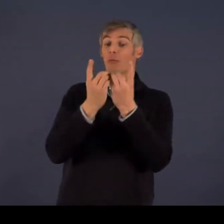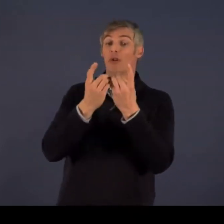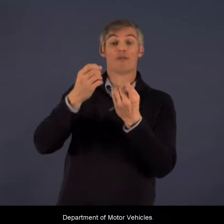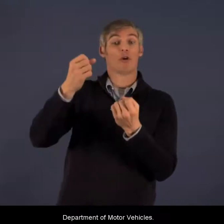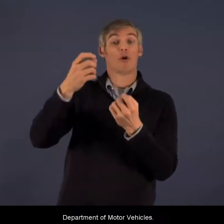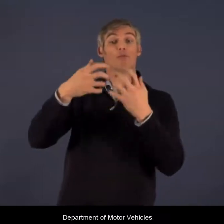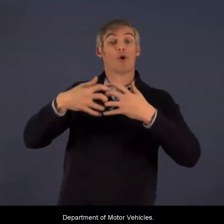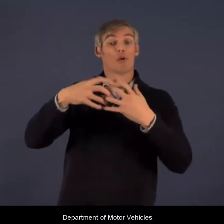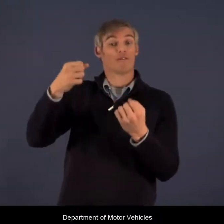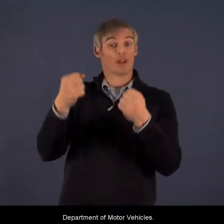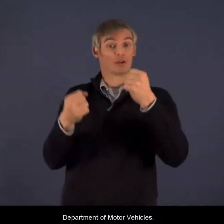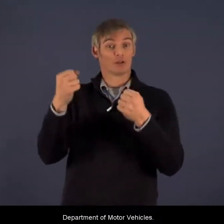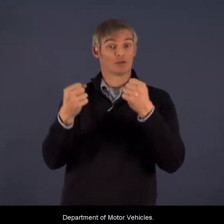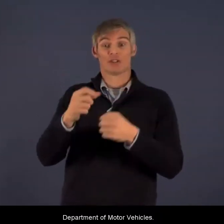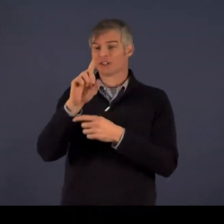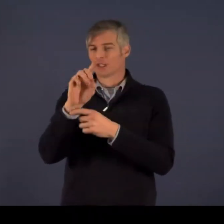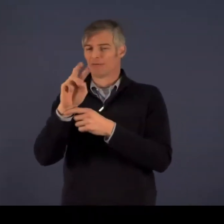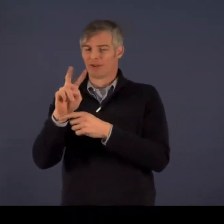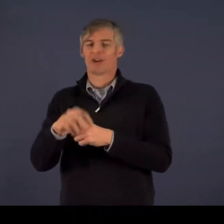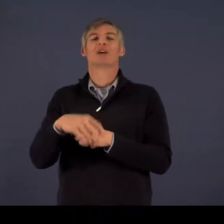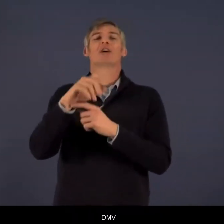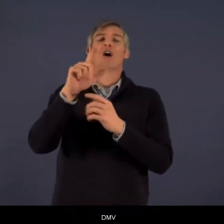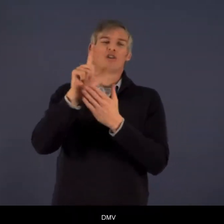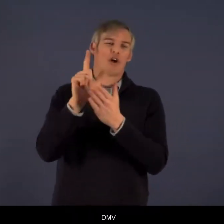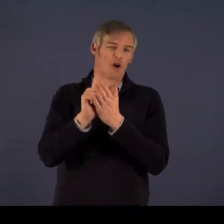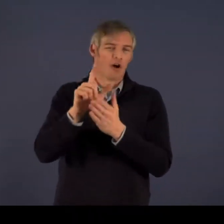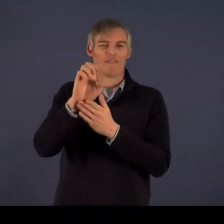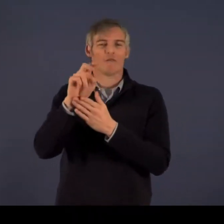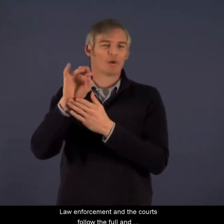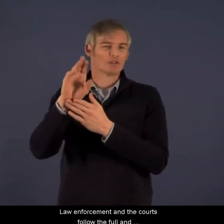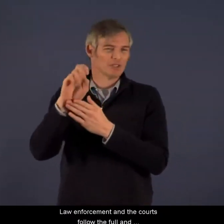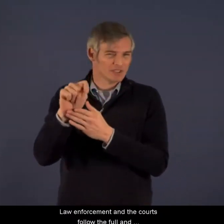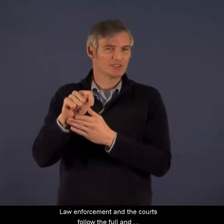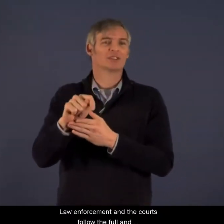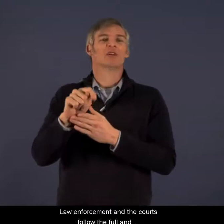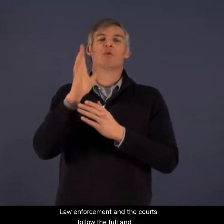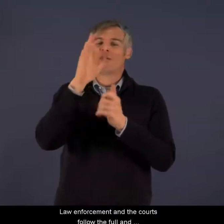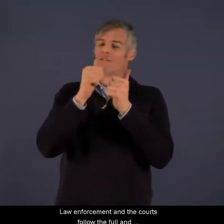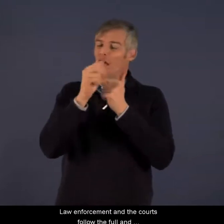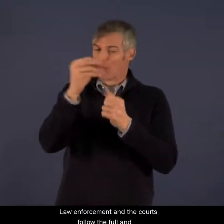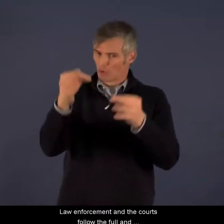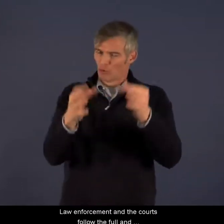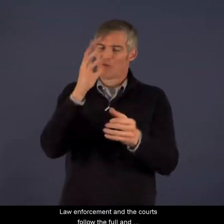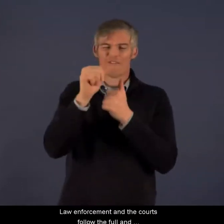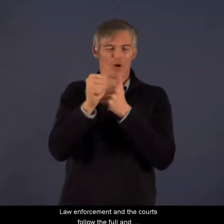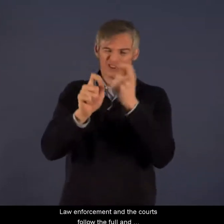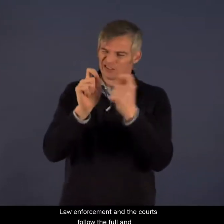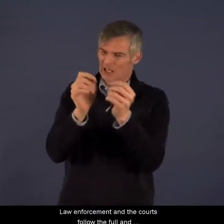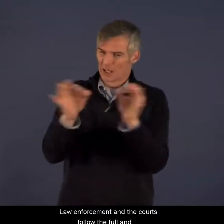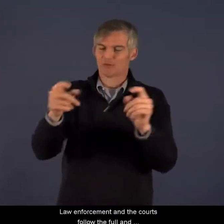the Department of Motor Vehicles, DMV, law enforcement, and the courts follow the full